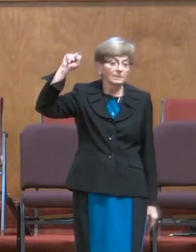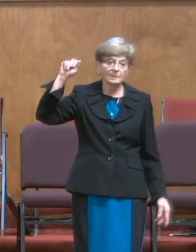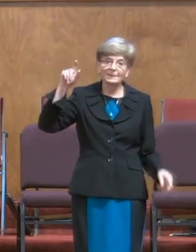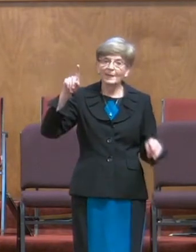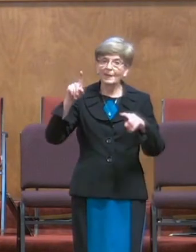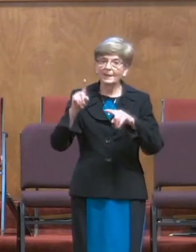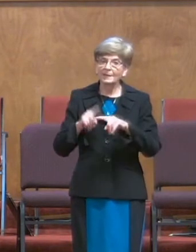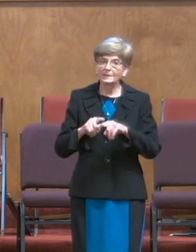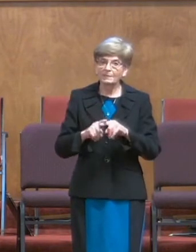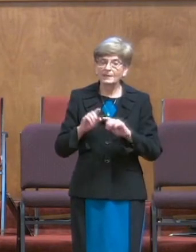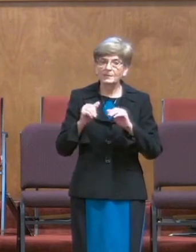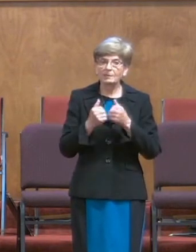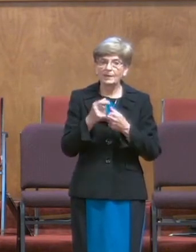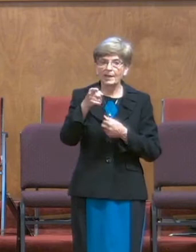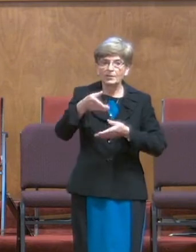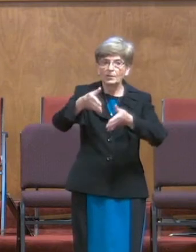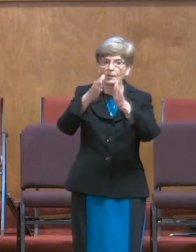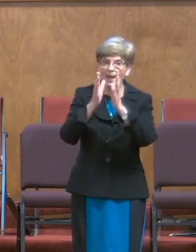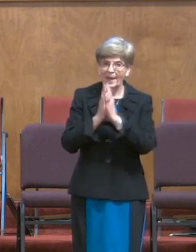of our questions,